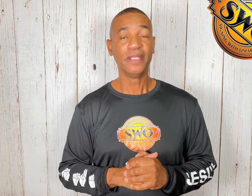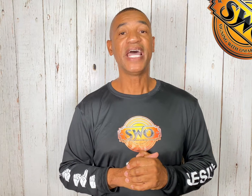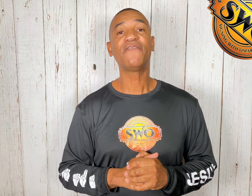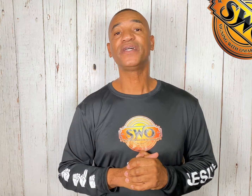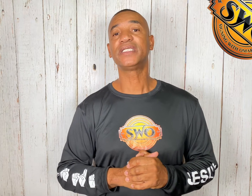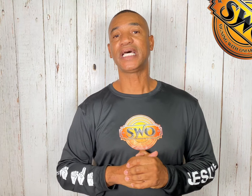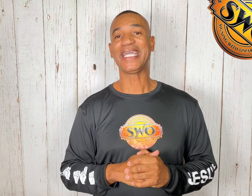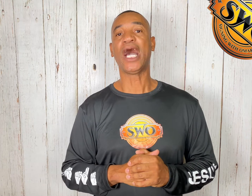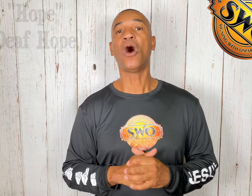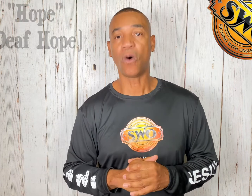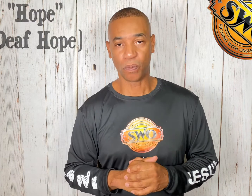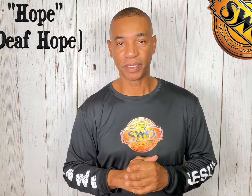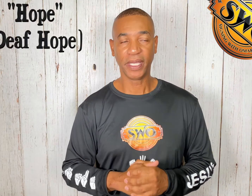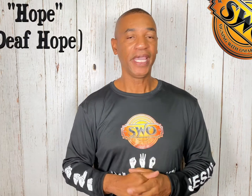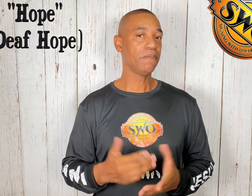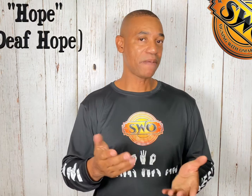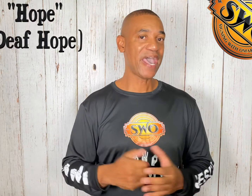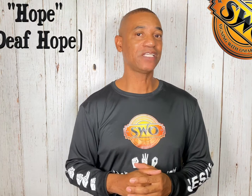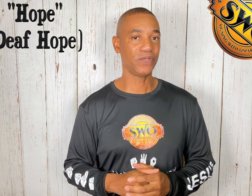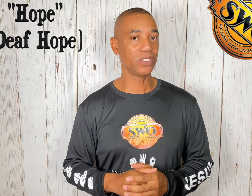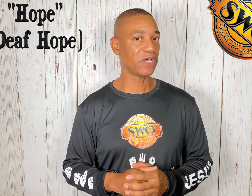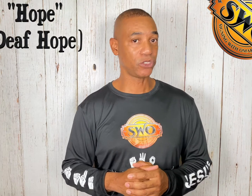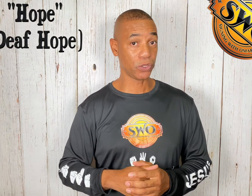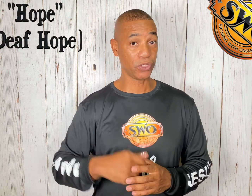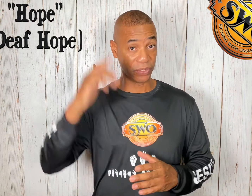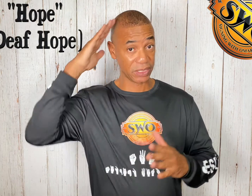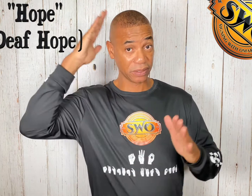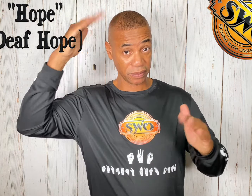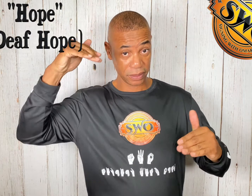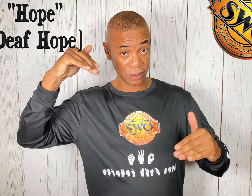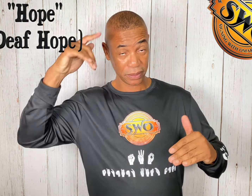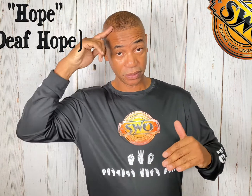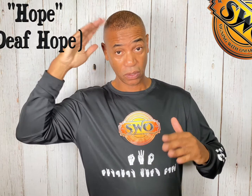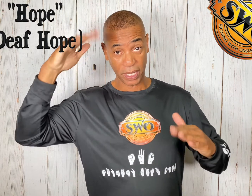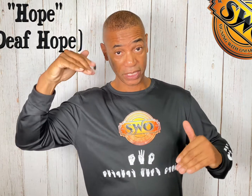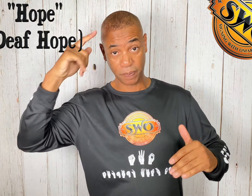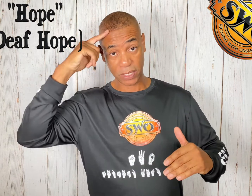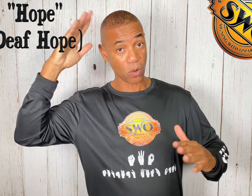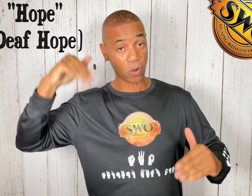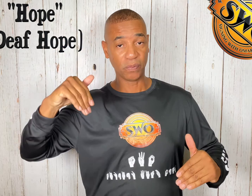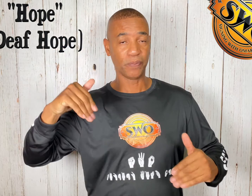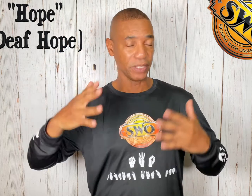Now for the sign hope. In my past videos, I've showed you this. Expect or hope, they're pretty